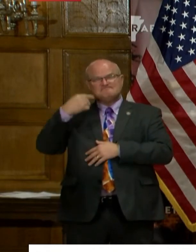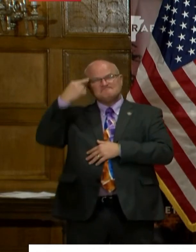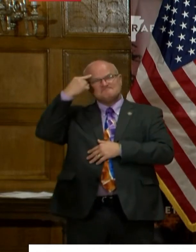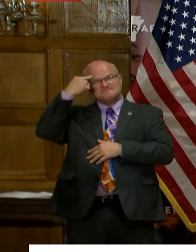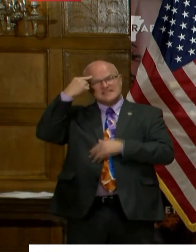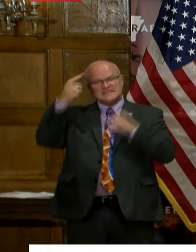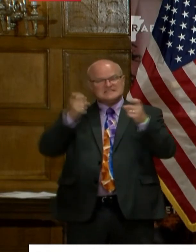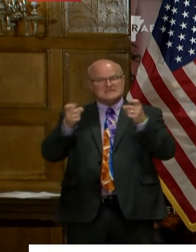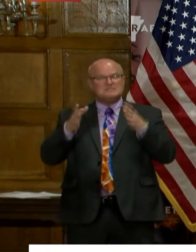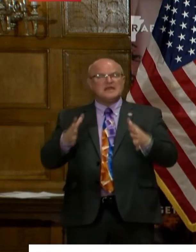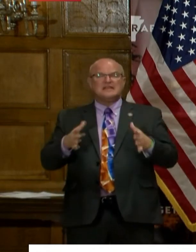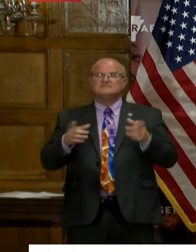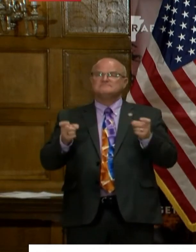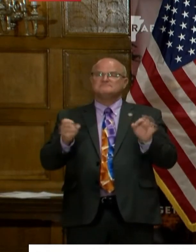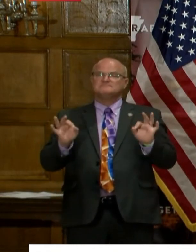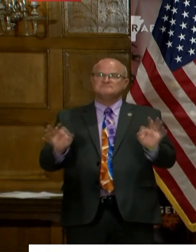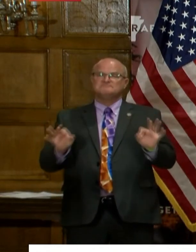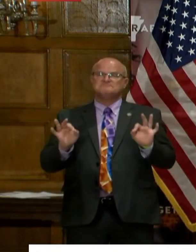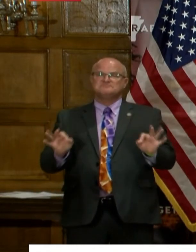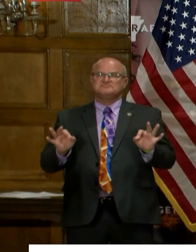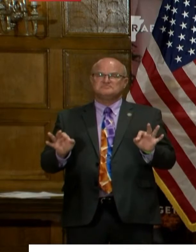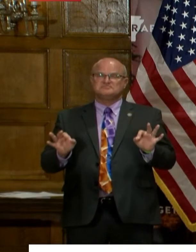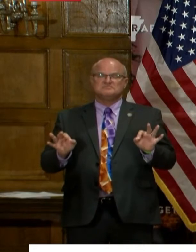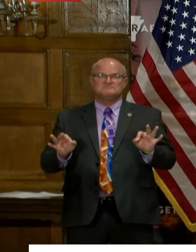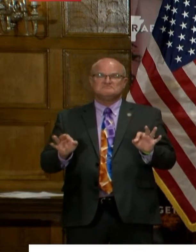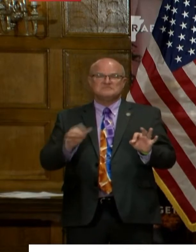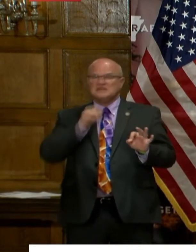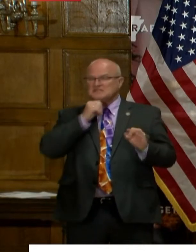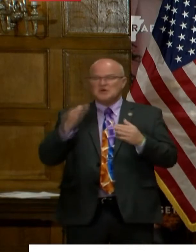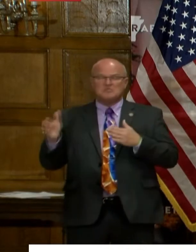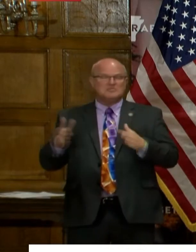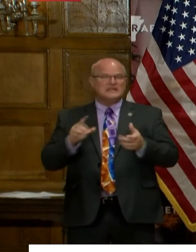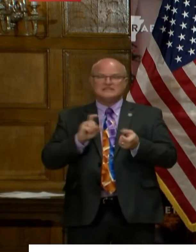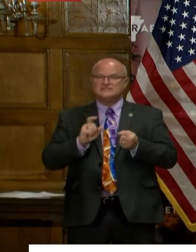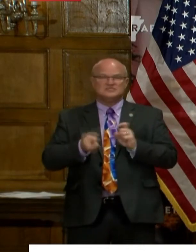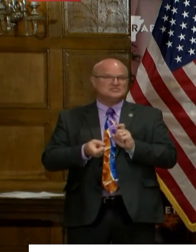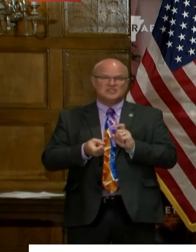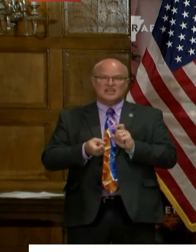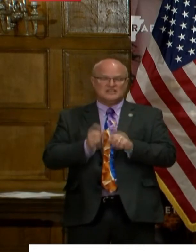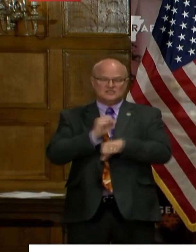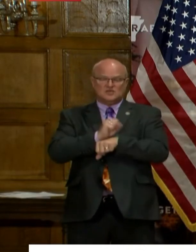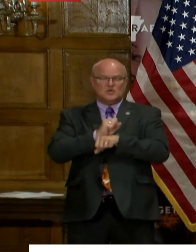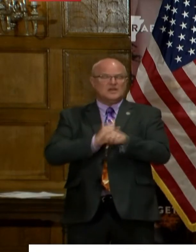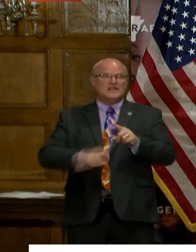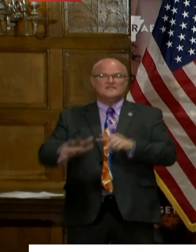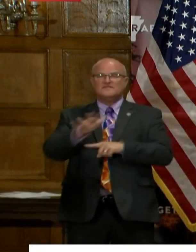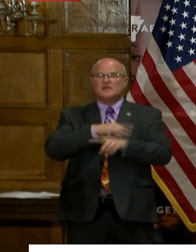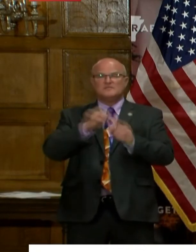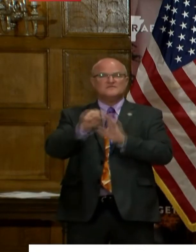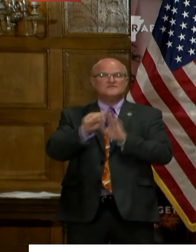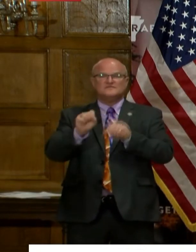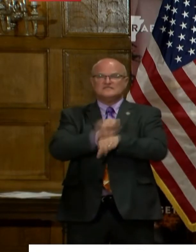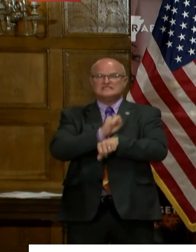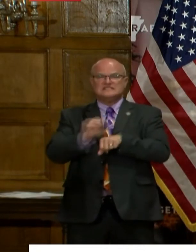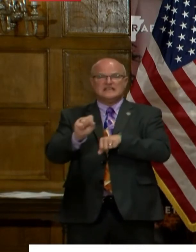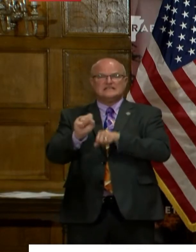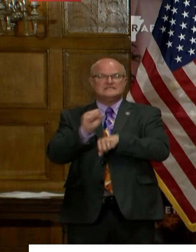the managers are handling this very well, so there's not any plans to change the working environment for state employees.